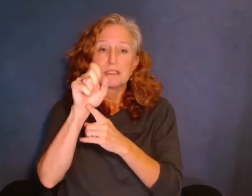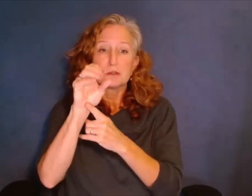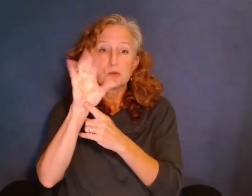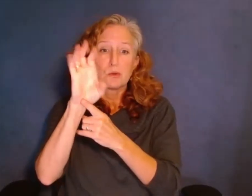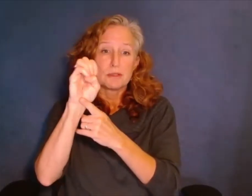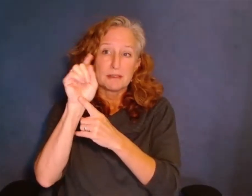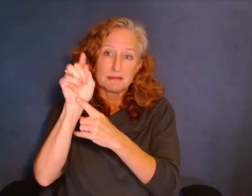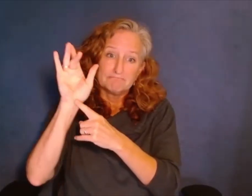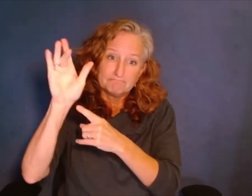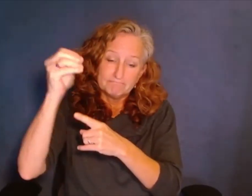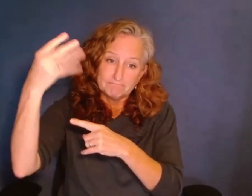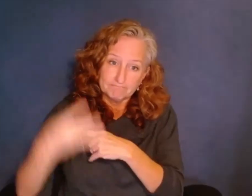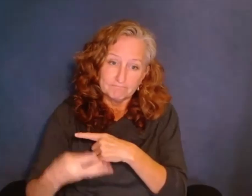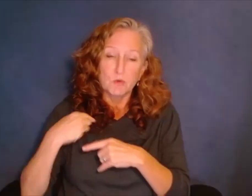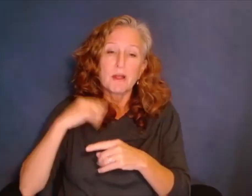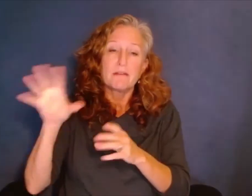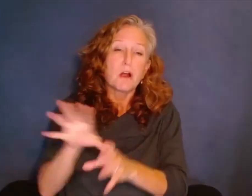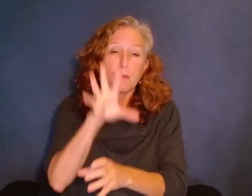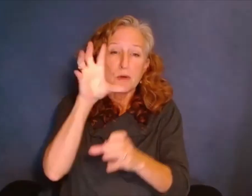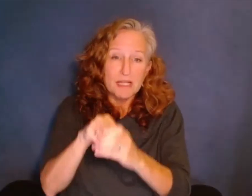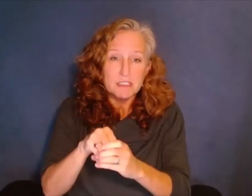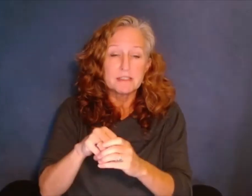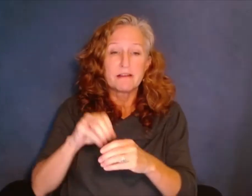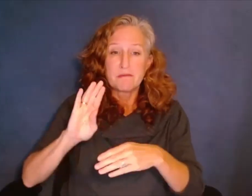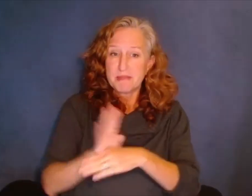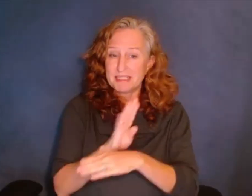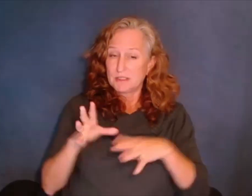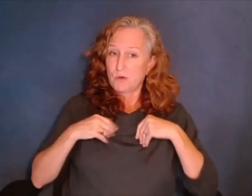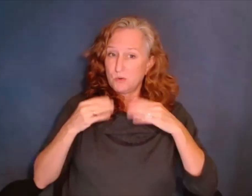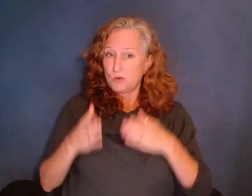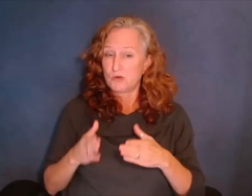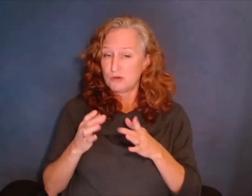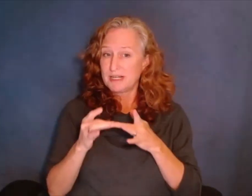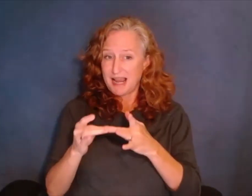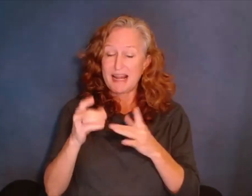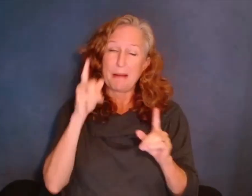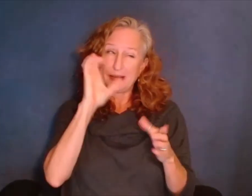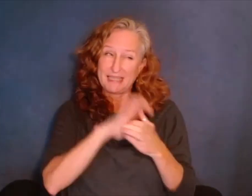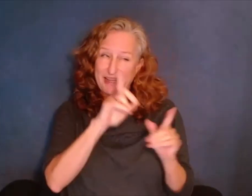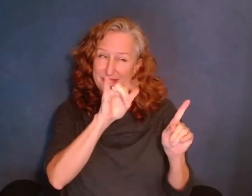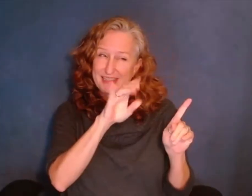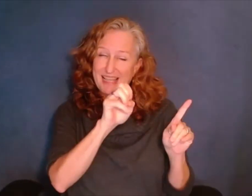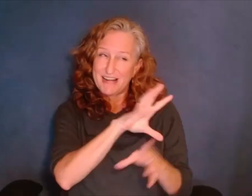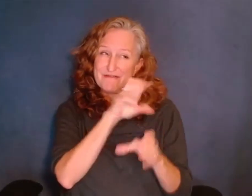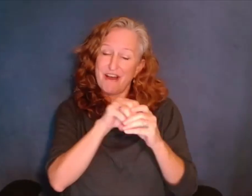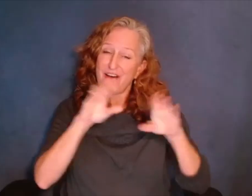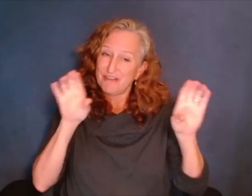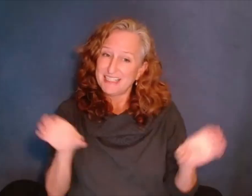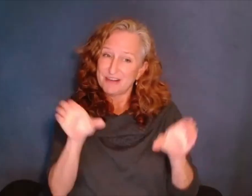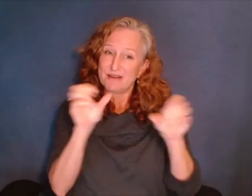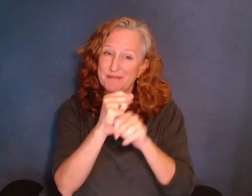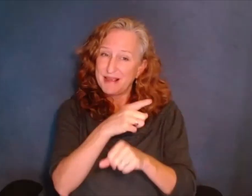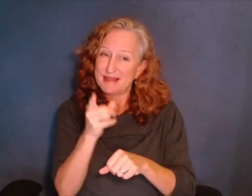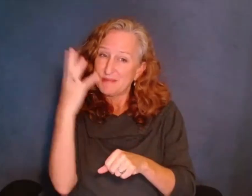Those stats at the beginning, the billions of folks, the 60 some percent of the global population that's on it, it really